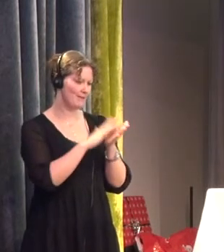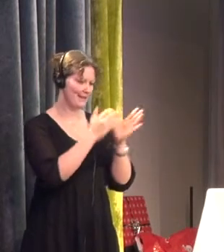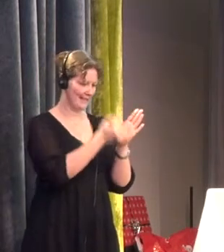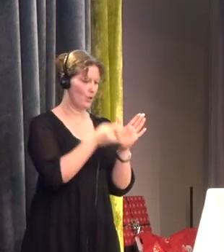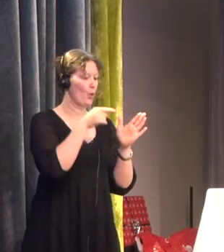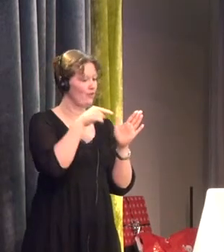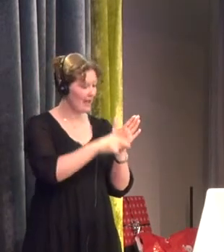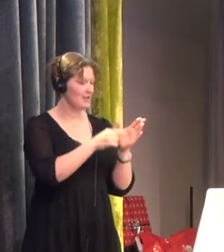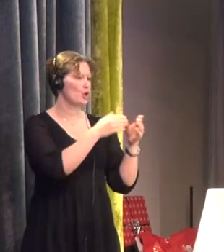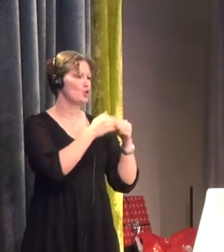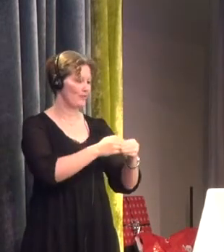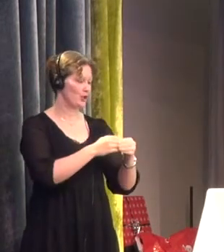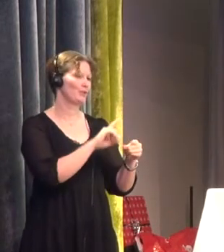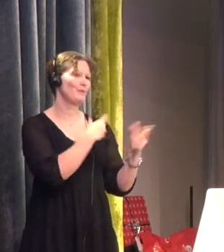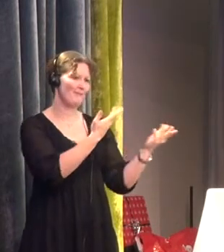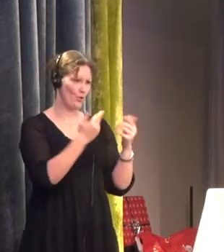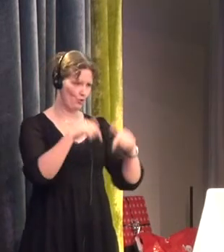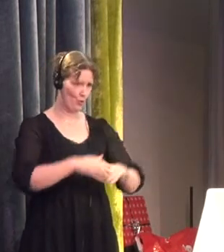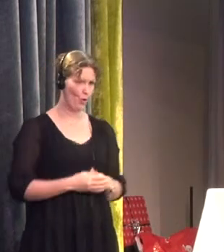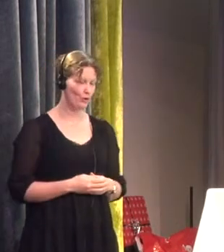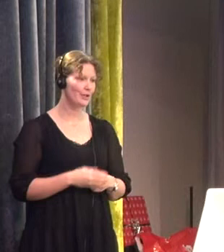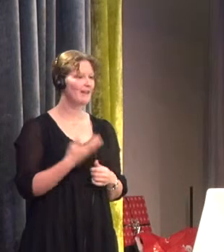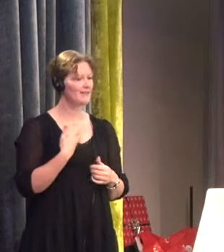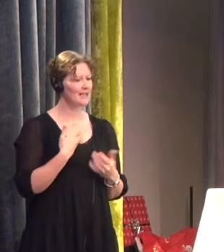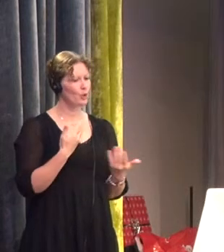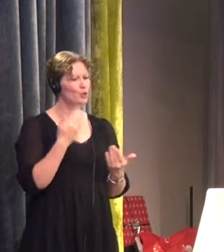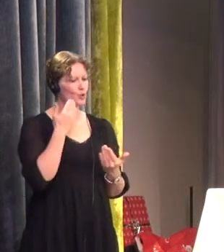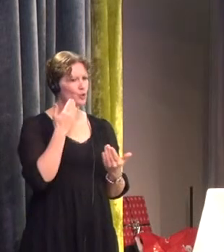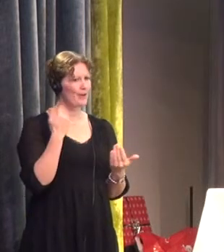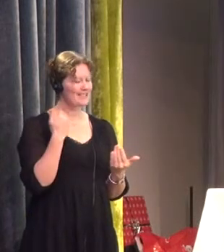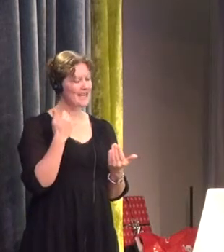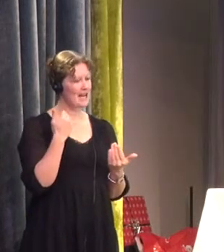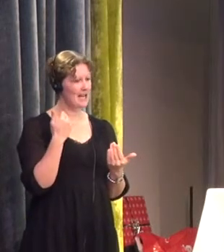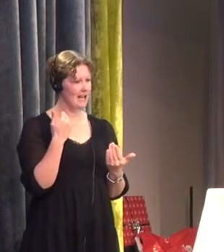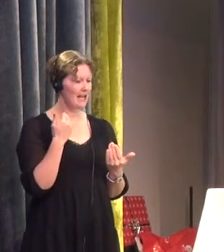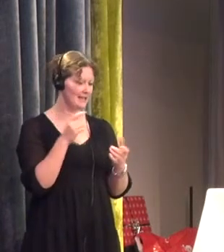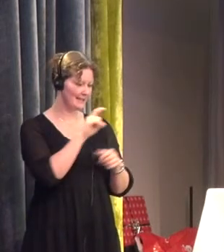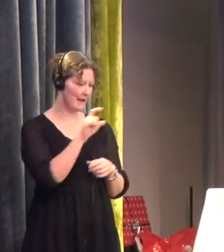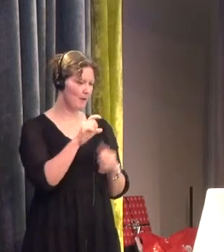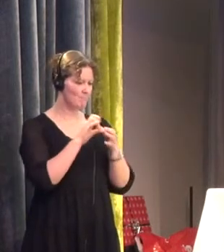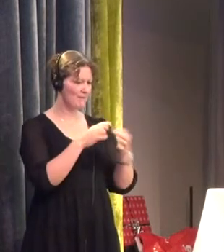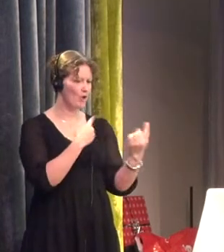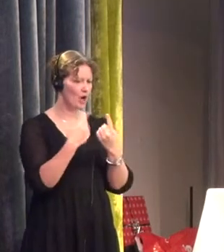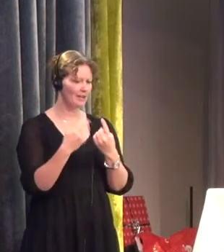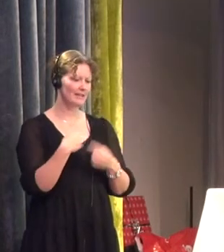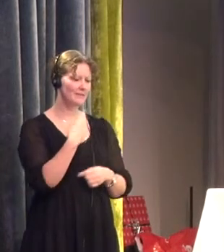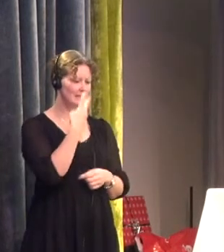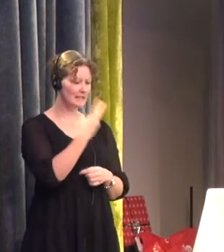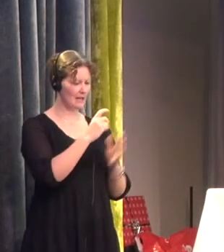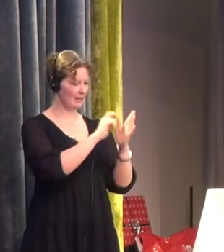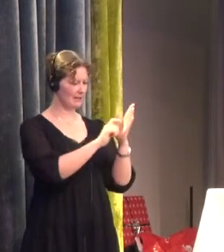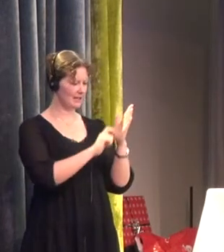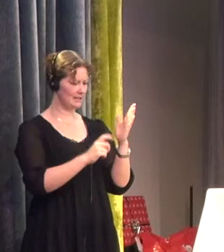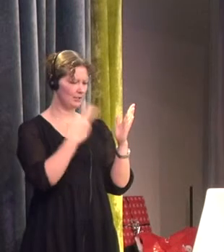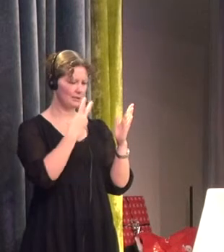There were some highly contested issues during these negotiations. And when you look at the text, and those of us who were there can remember